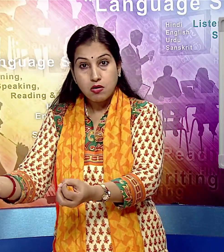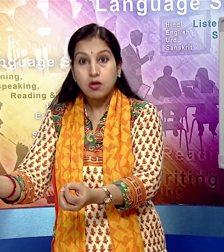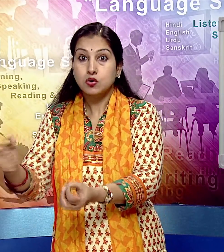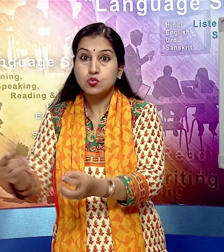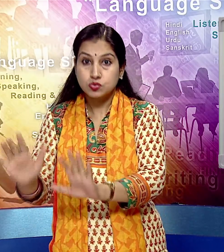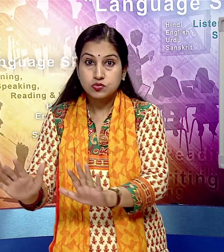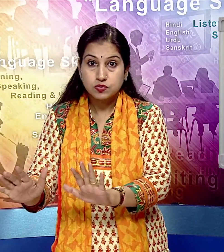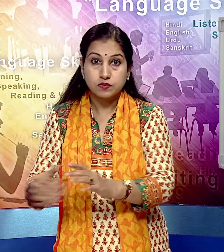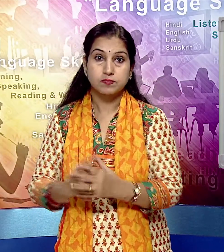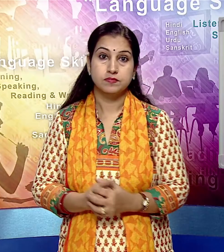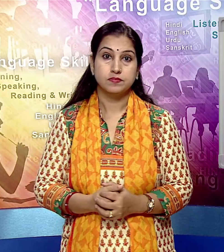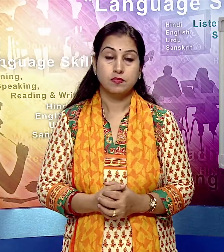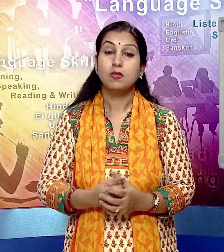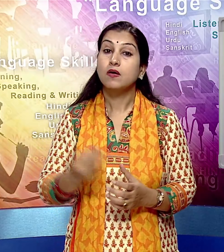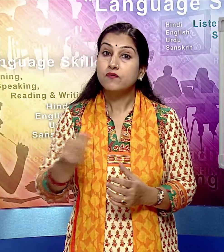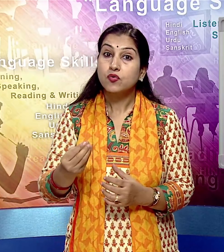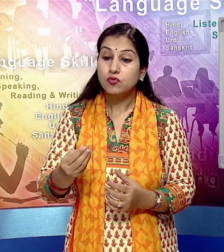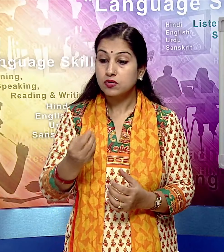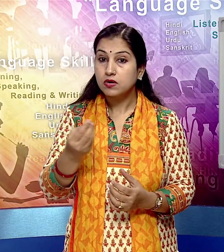Steamed foods are idli,